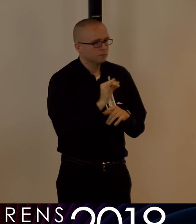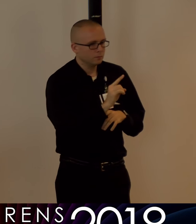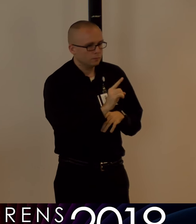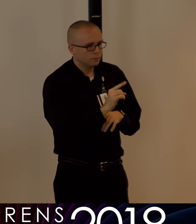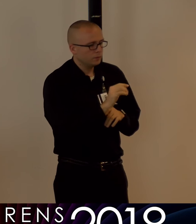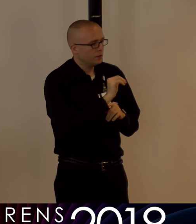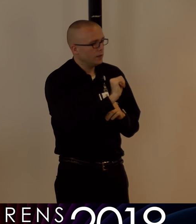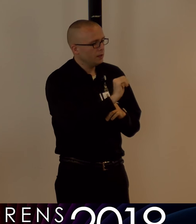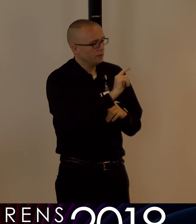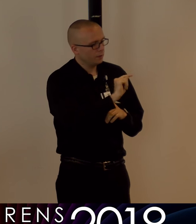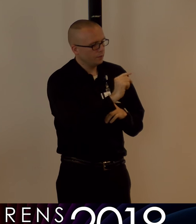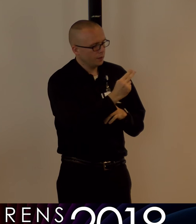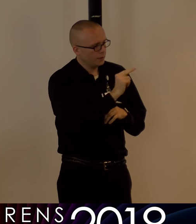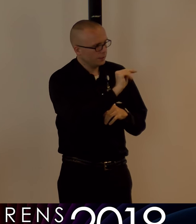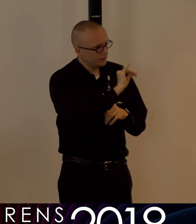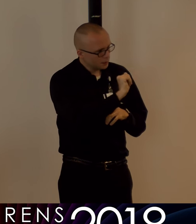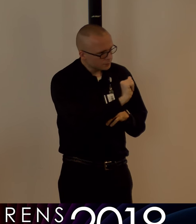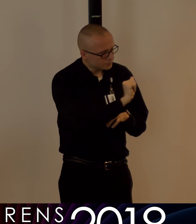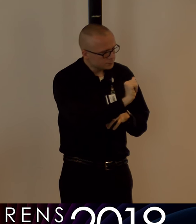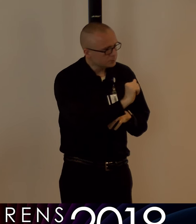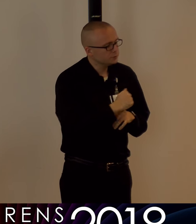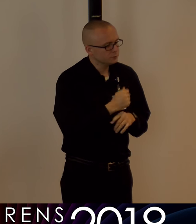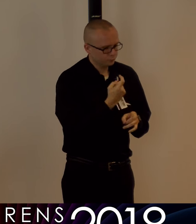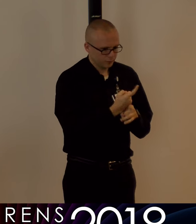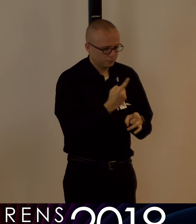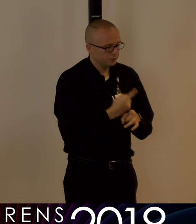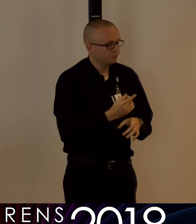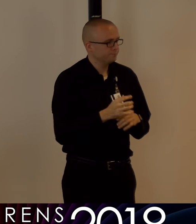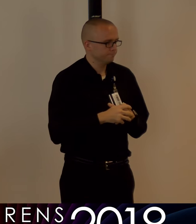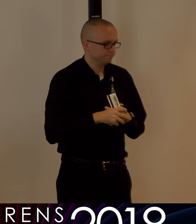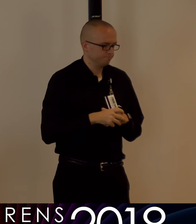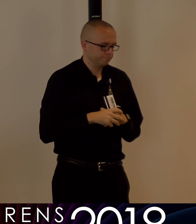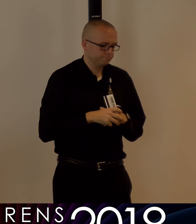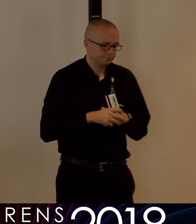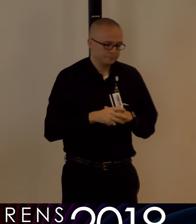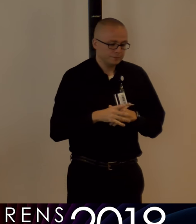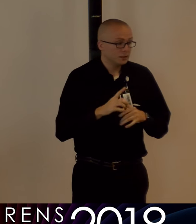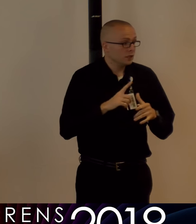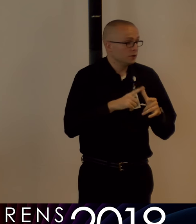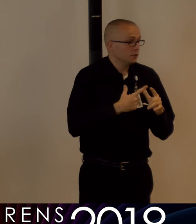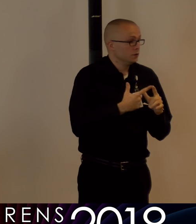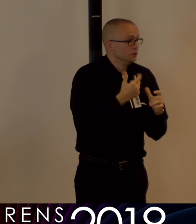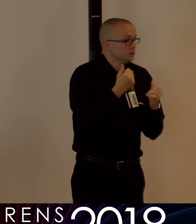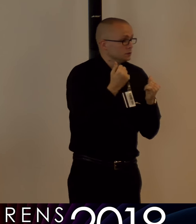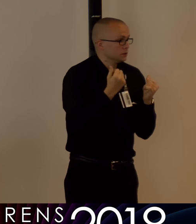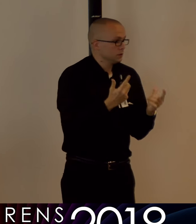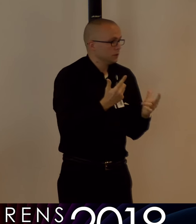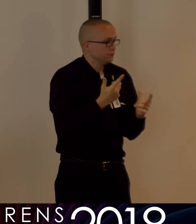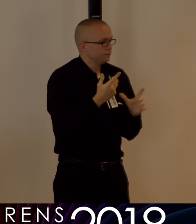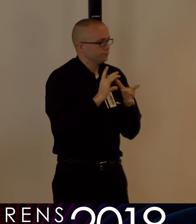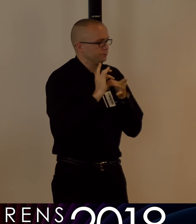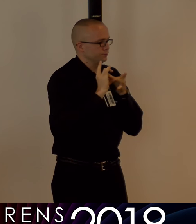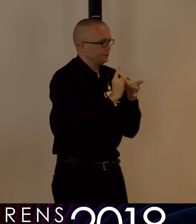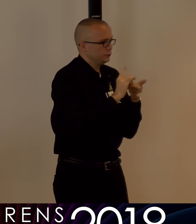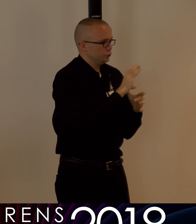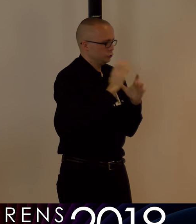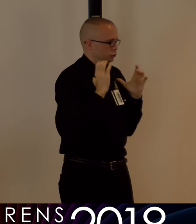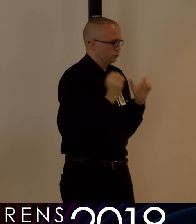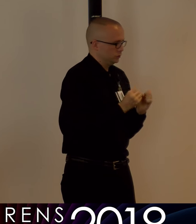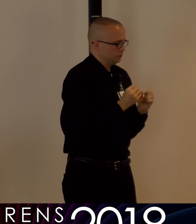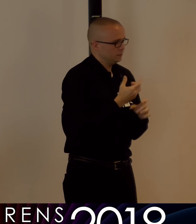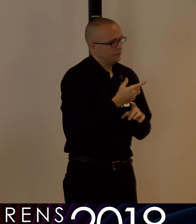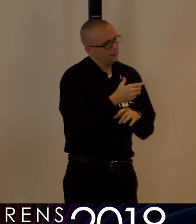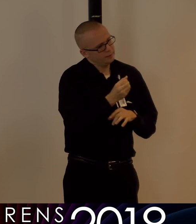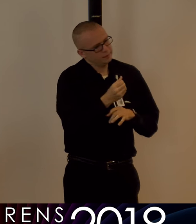Very rare, but athymia. Athymia, yep, absolutely. And there is a lot of overlap between CHARGE syndrome and 22q11